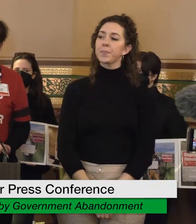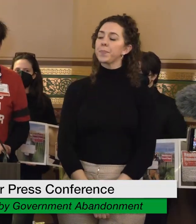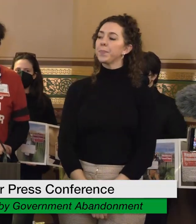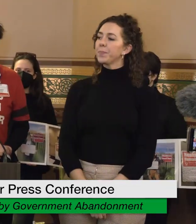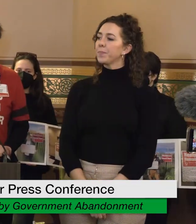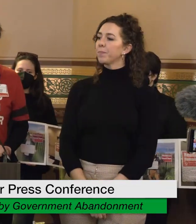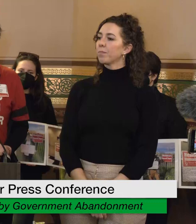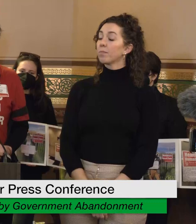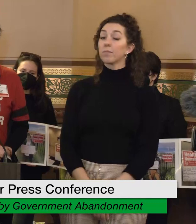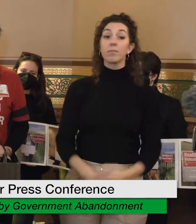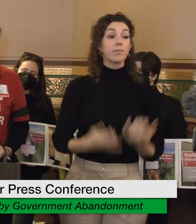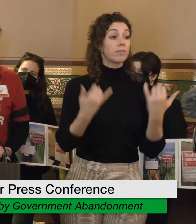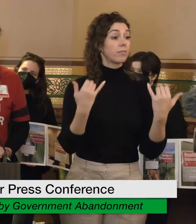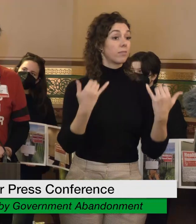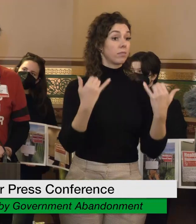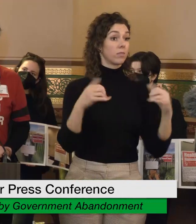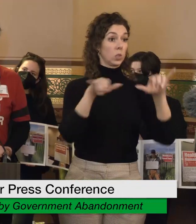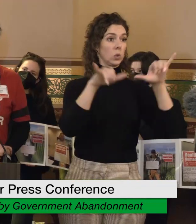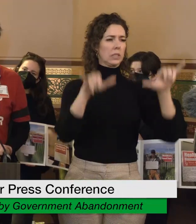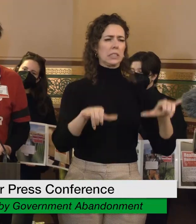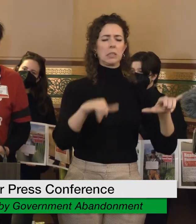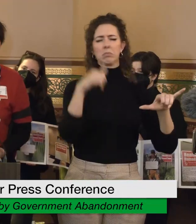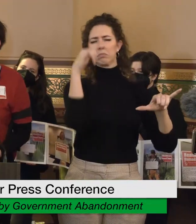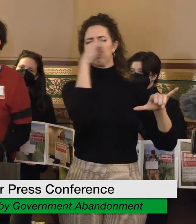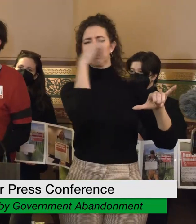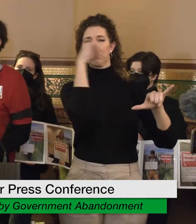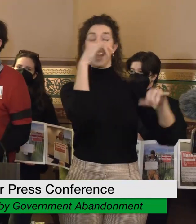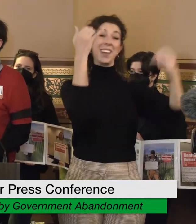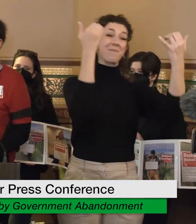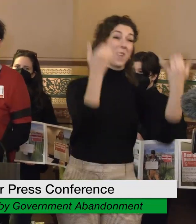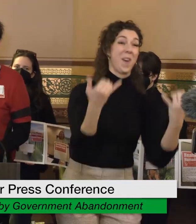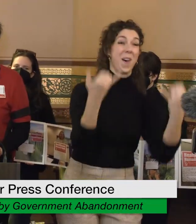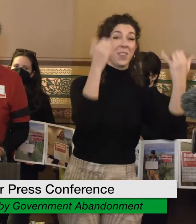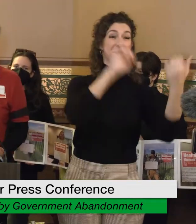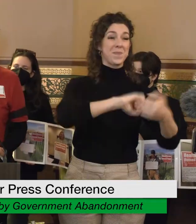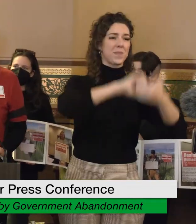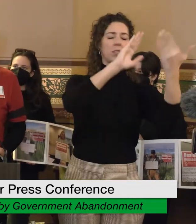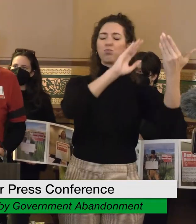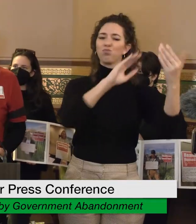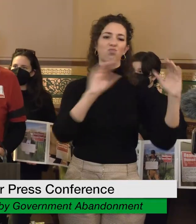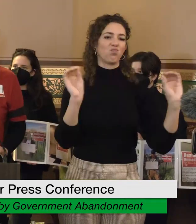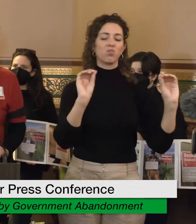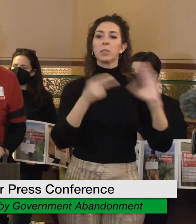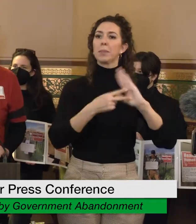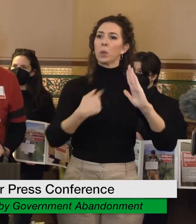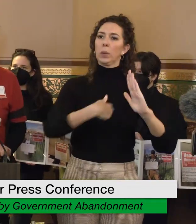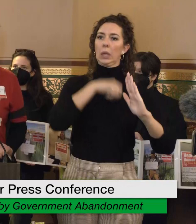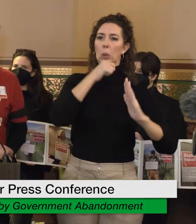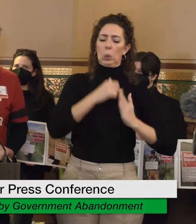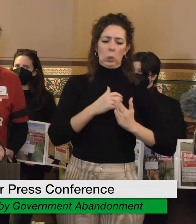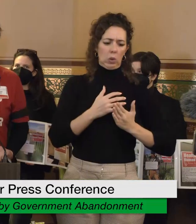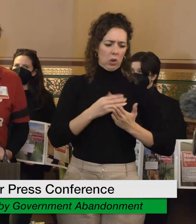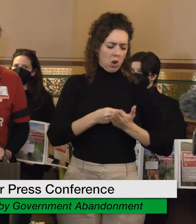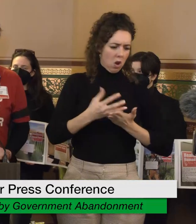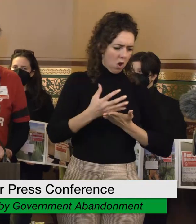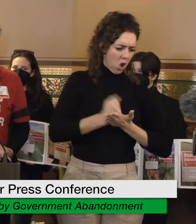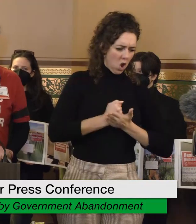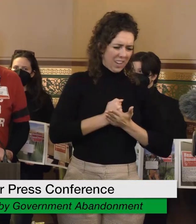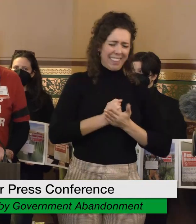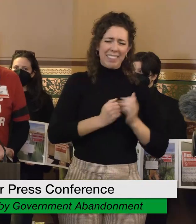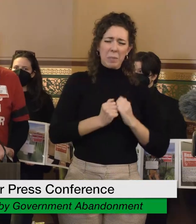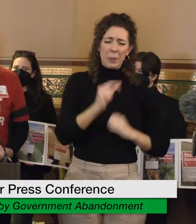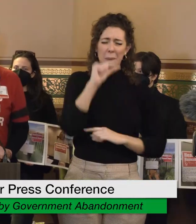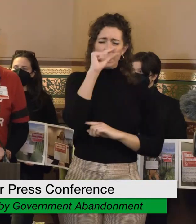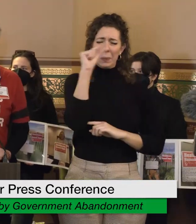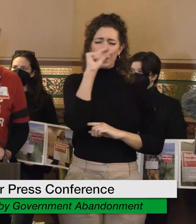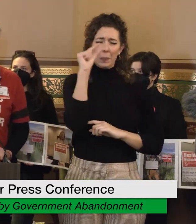system at the hospital is a regressive approach that requires those of us that earn the least to pay the same dollar amount to